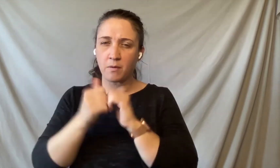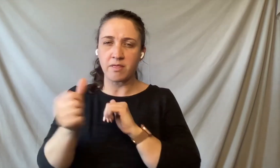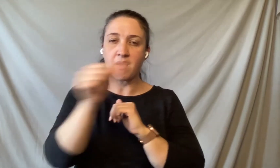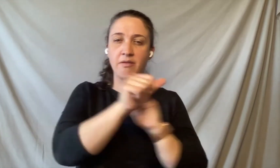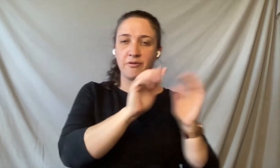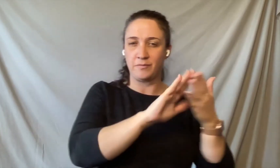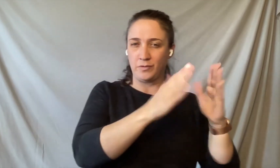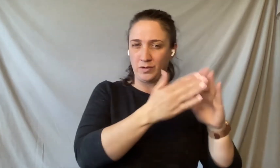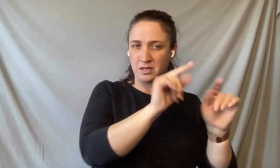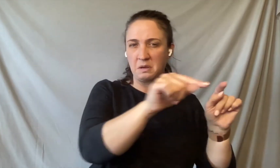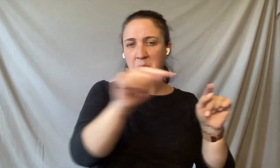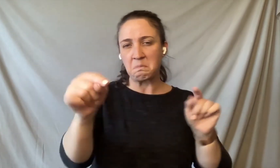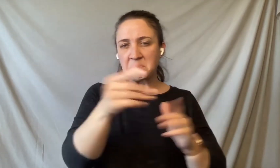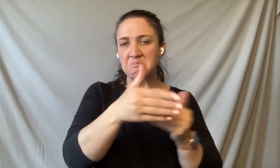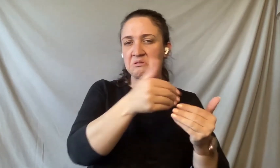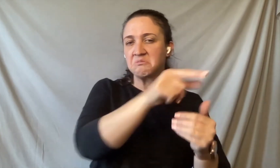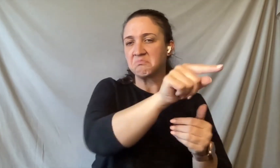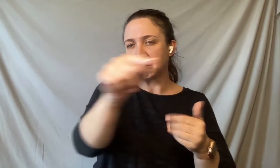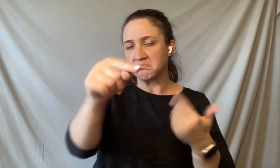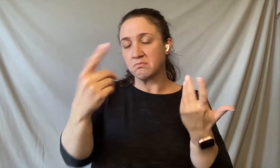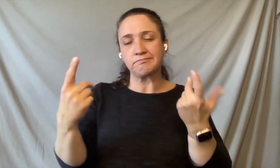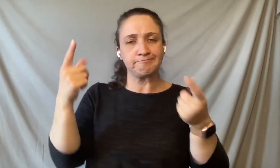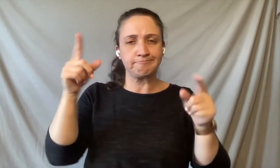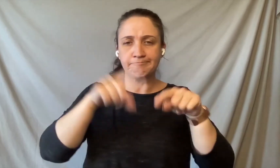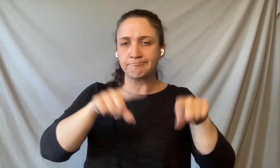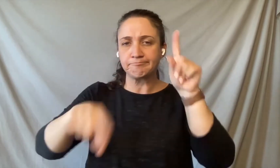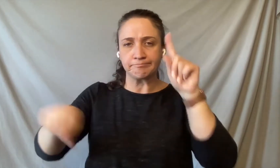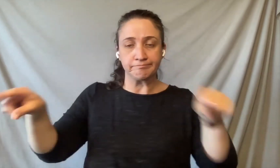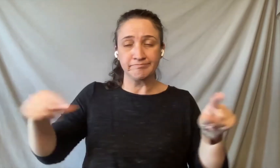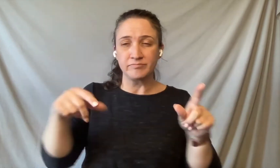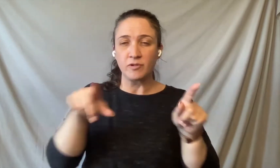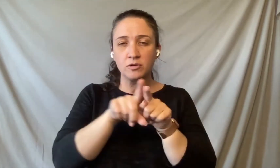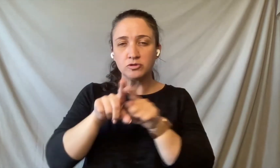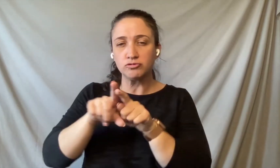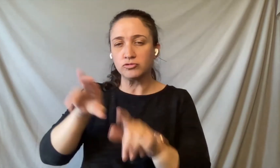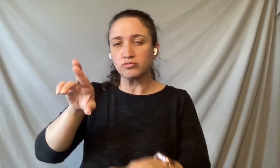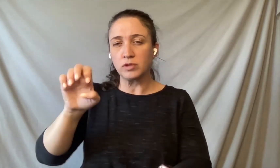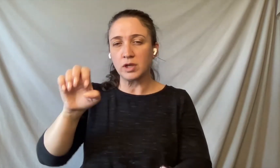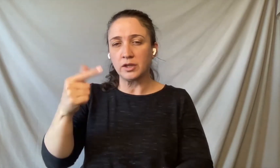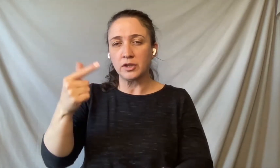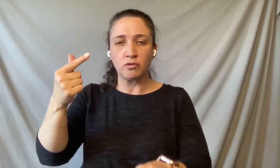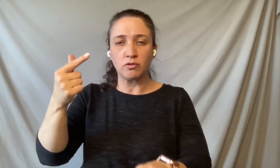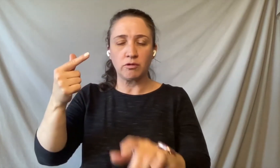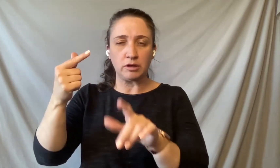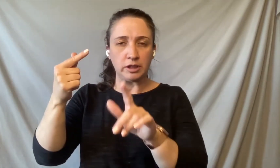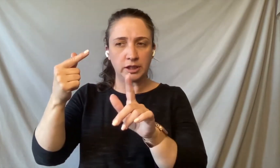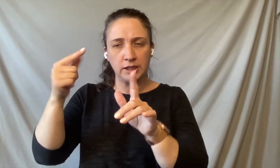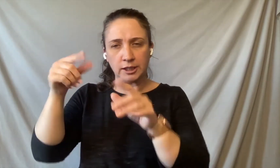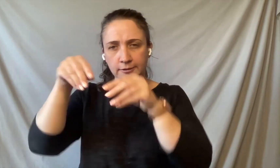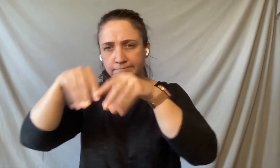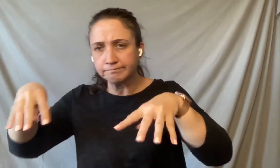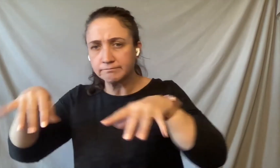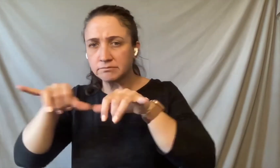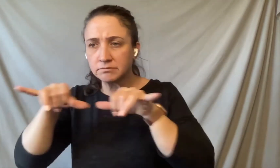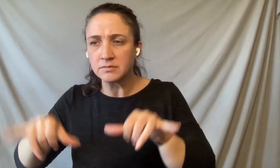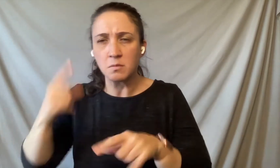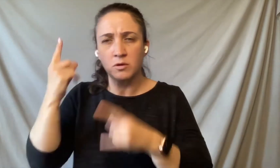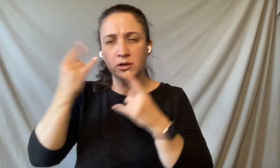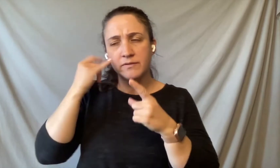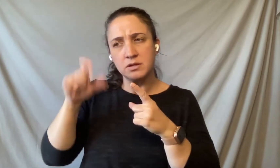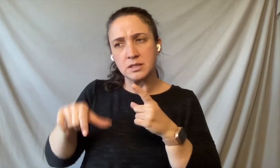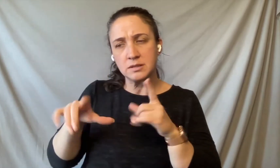regulatory framework in those communities. And I'm wondering if there needs to be a group looking at some sort of streamlining in